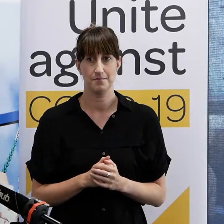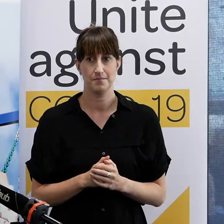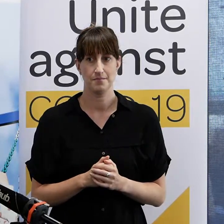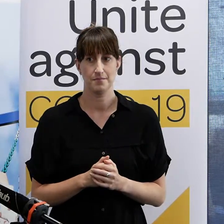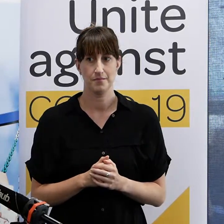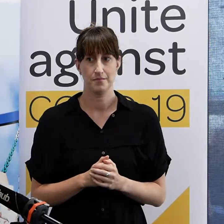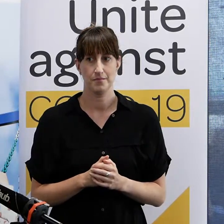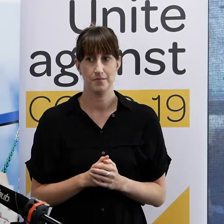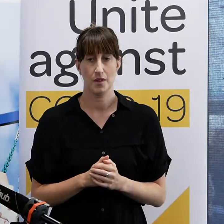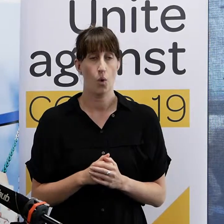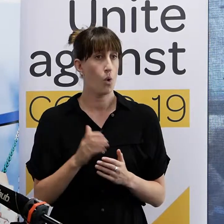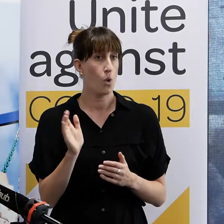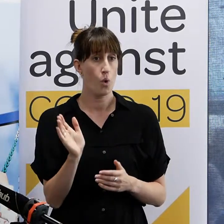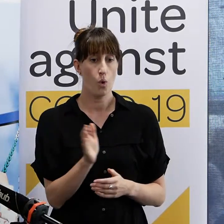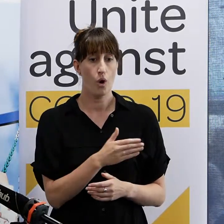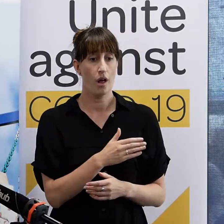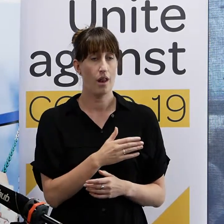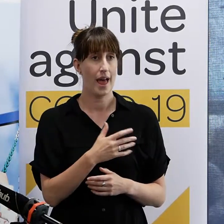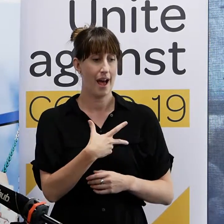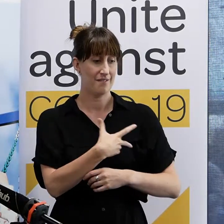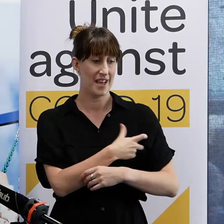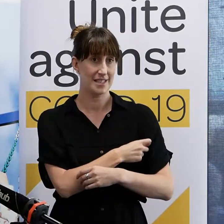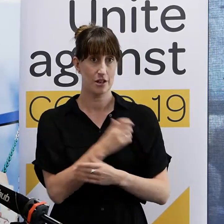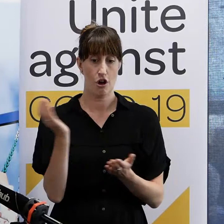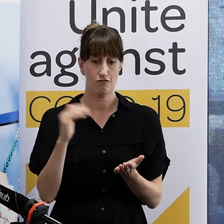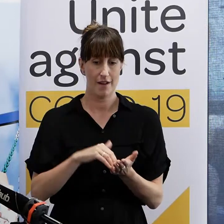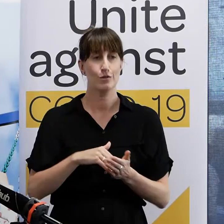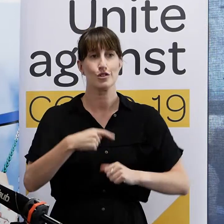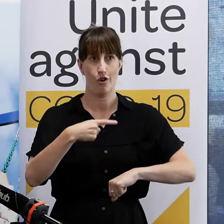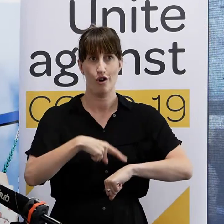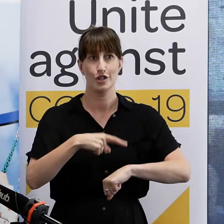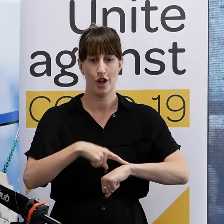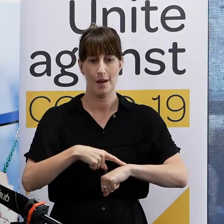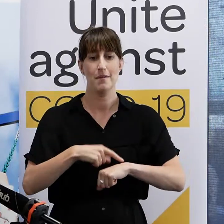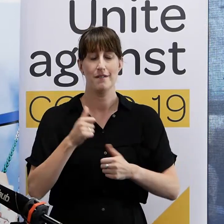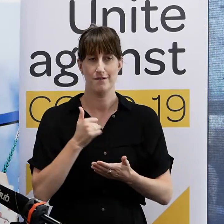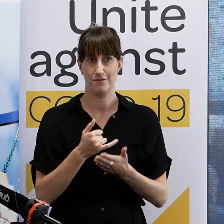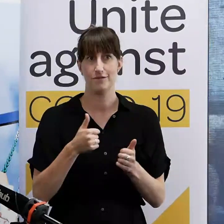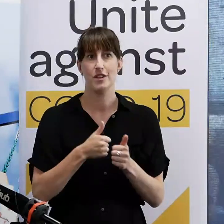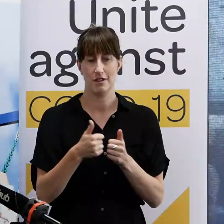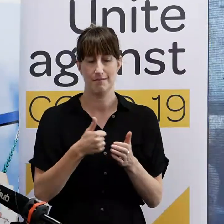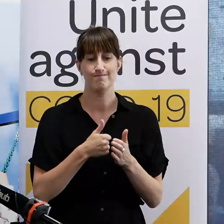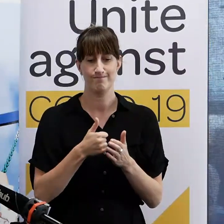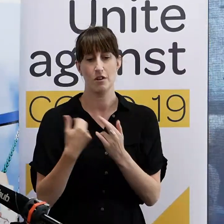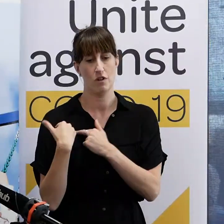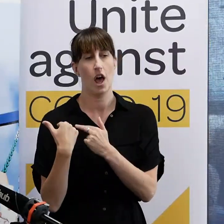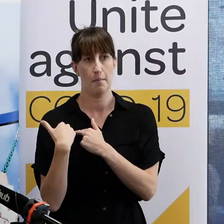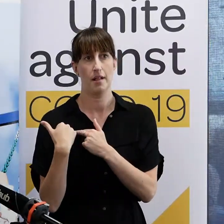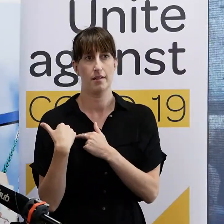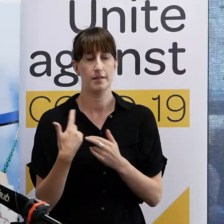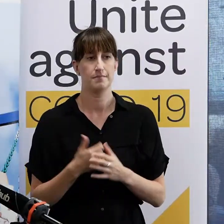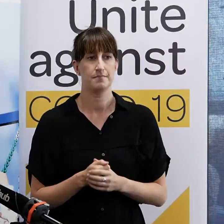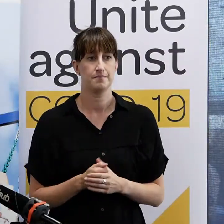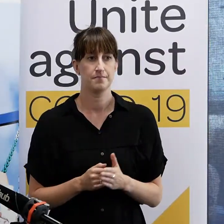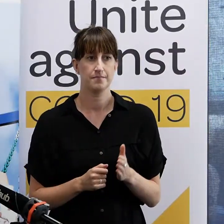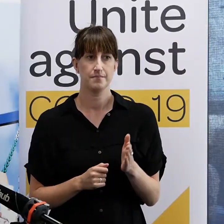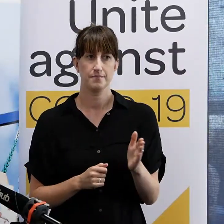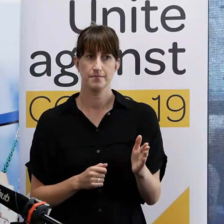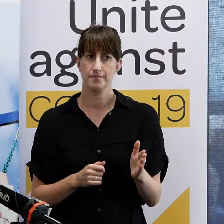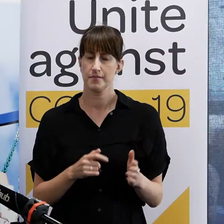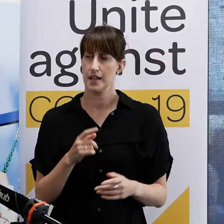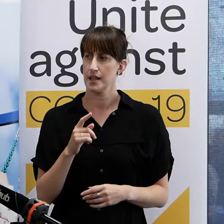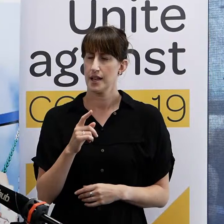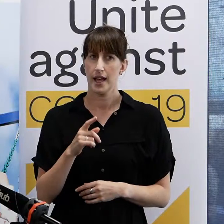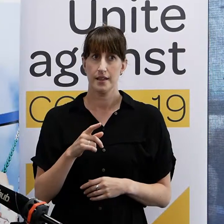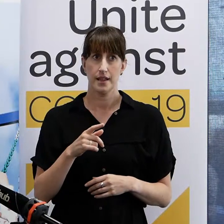drops have come on time, and as have been indicated by Pfizer, it's been very reliable. Yeah, Dr. Bloomfield, we've got GPs in Canterbury telling us that the Canterbury